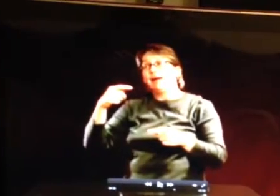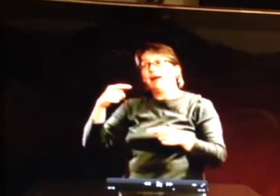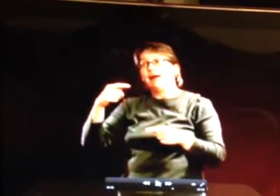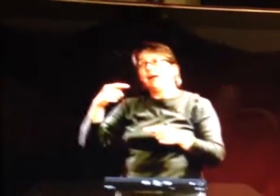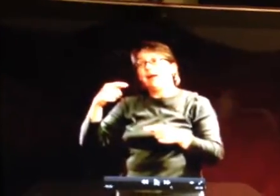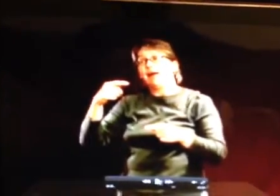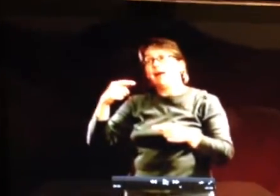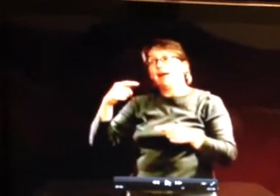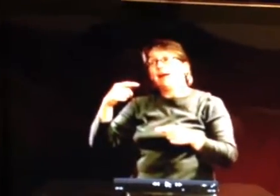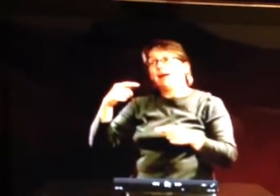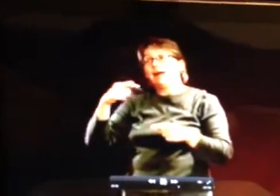could do.